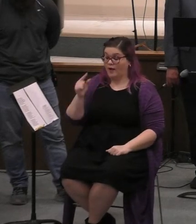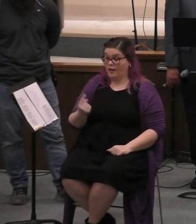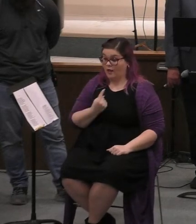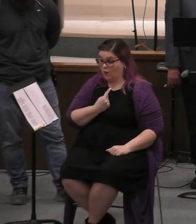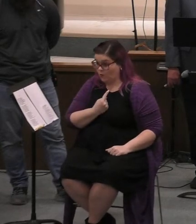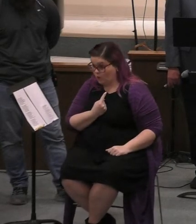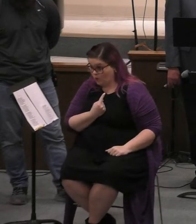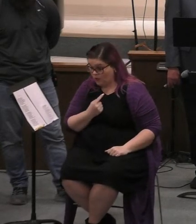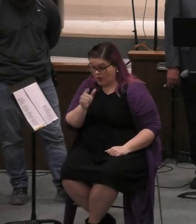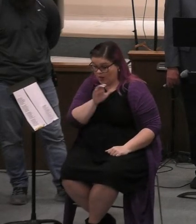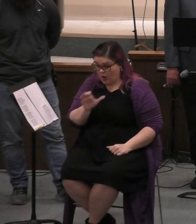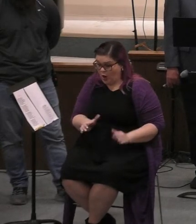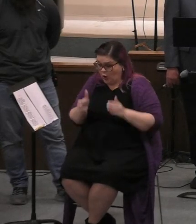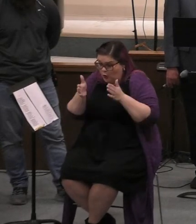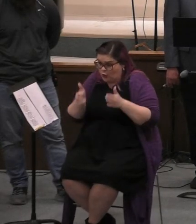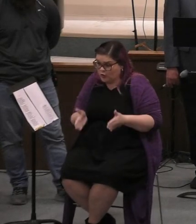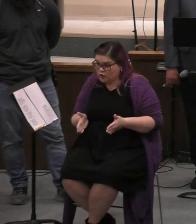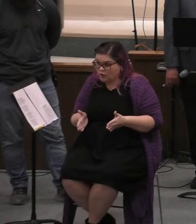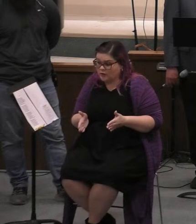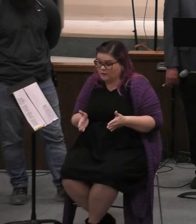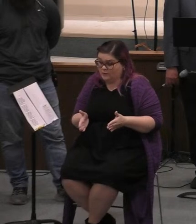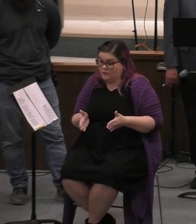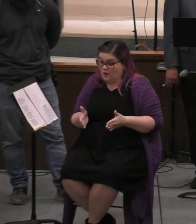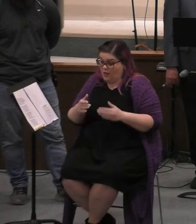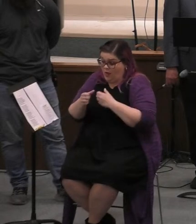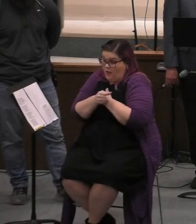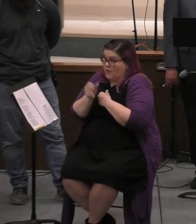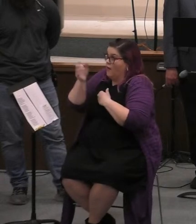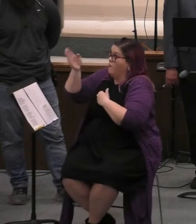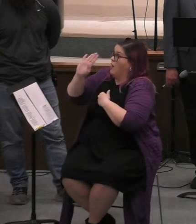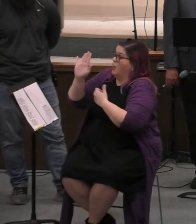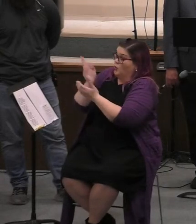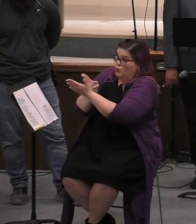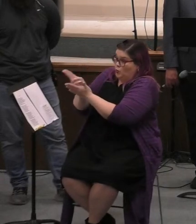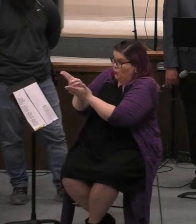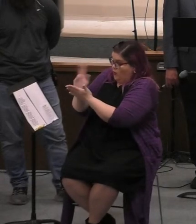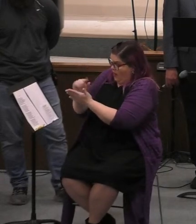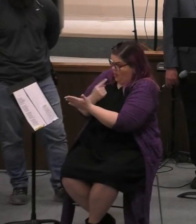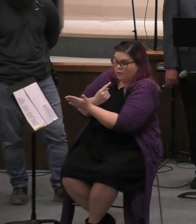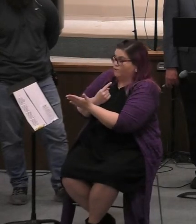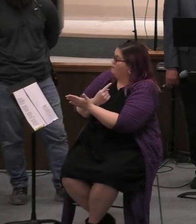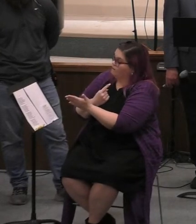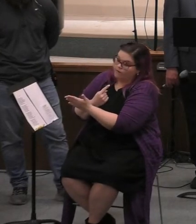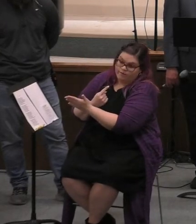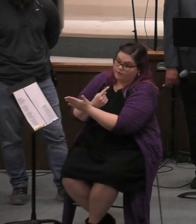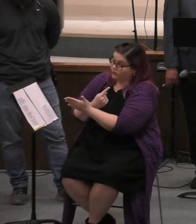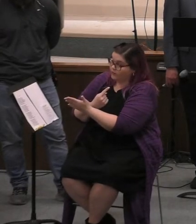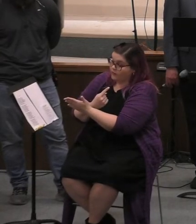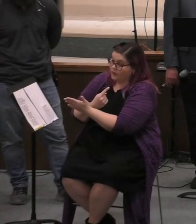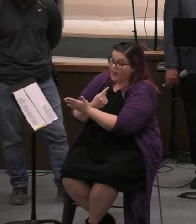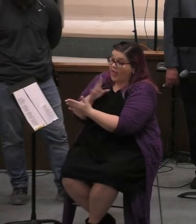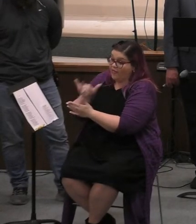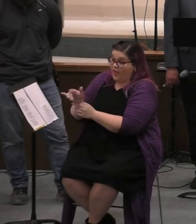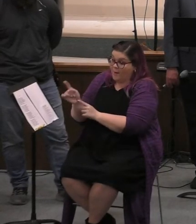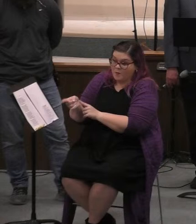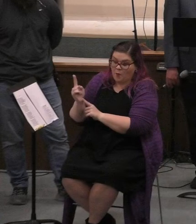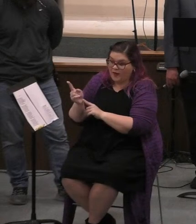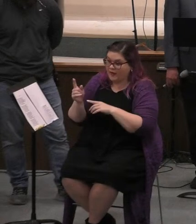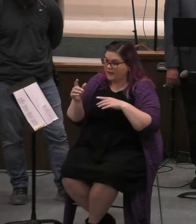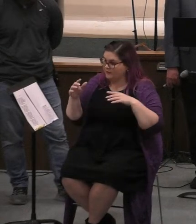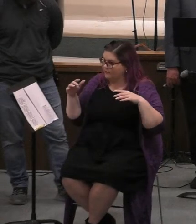alone as people who love the truth. And singing together at that moment was not just an